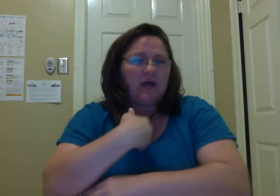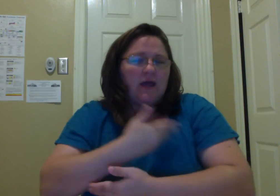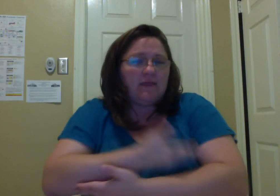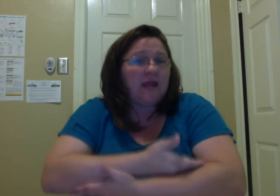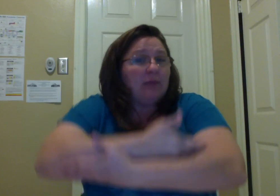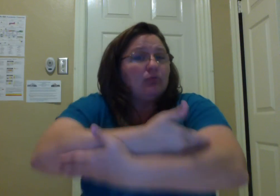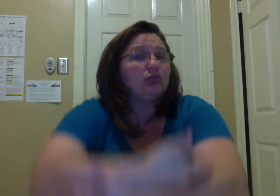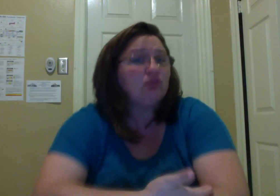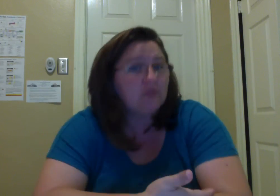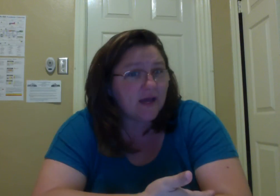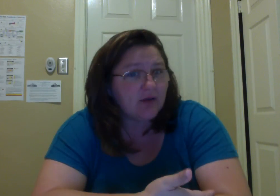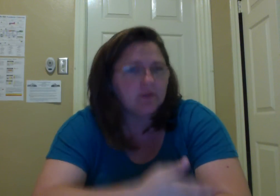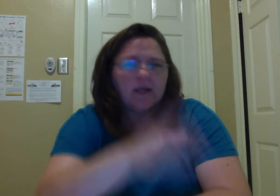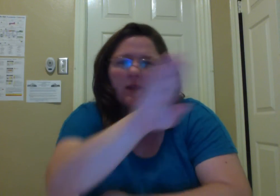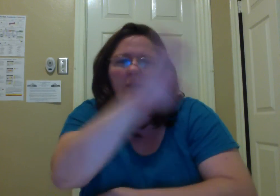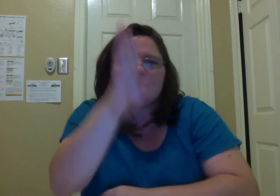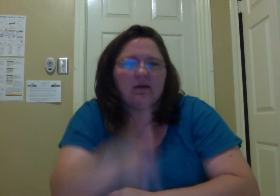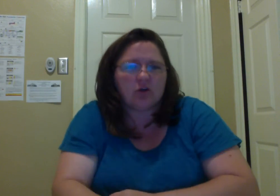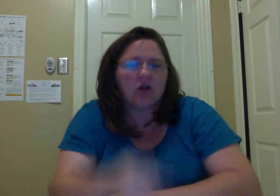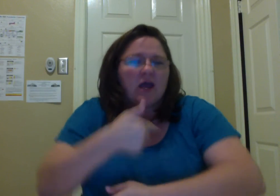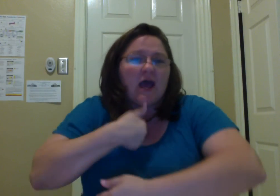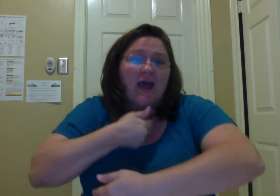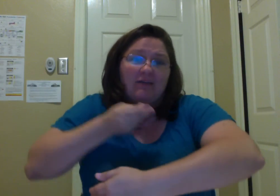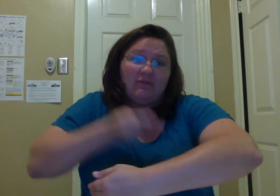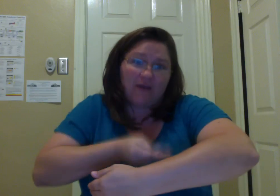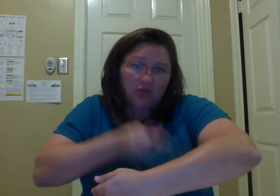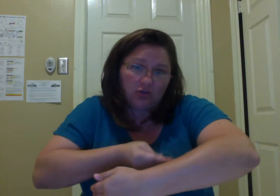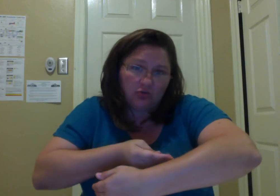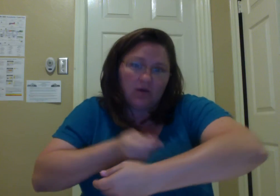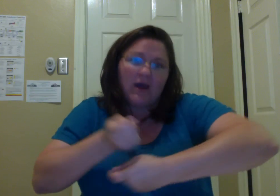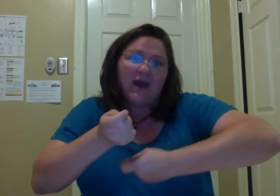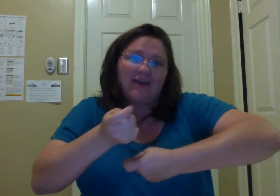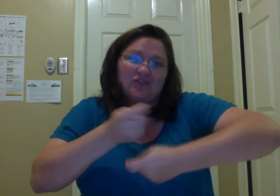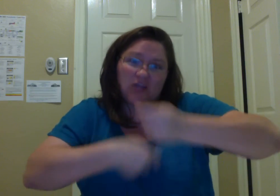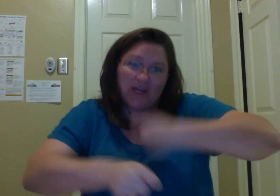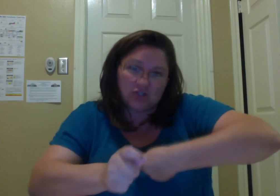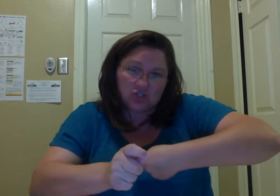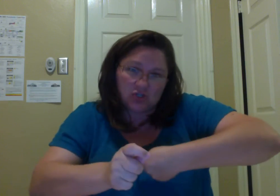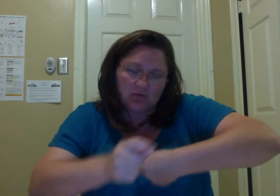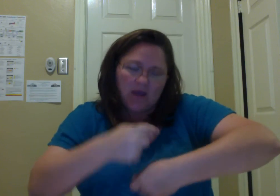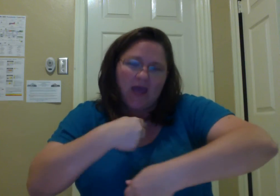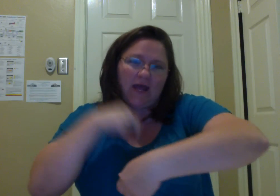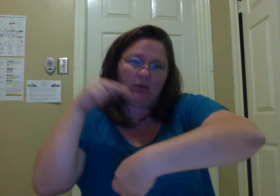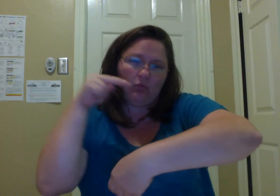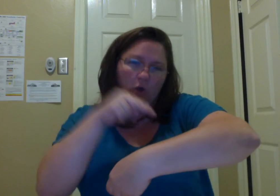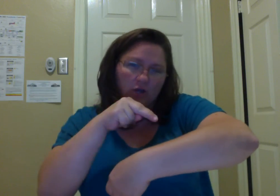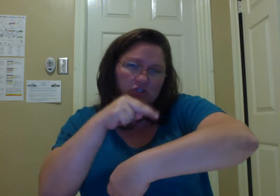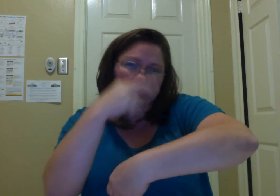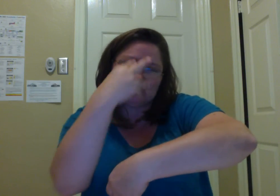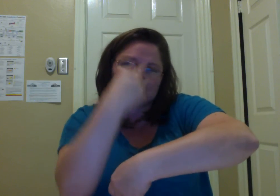And then I put you down. Never. I fed you. I changed you. And I watched you